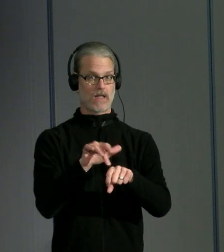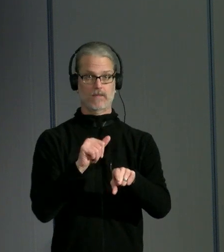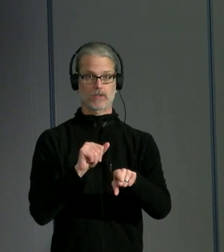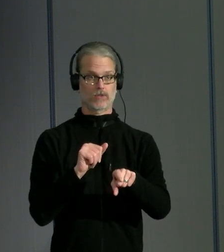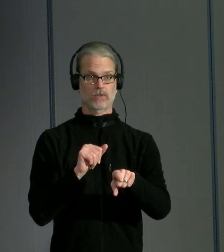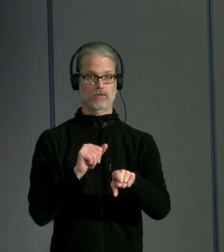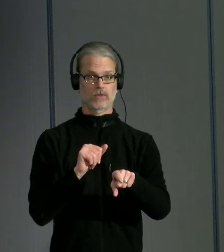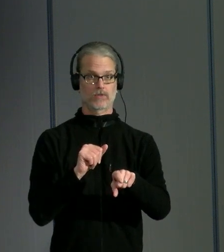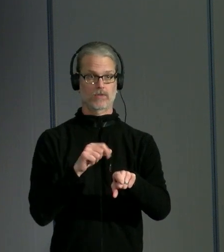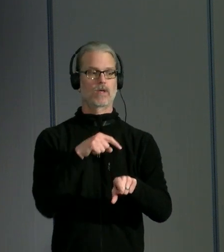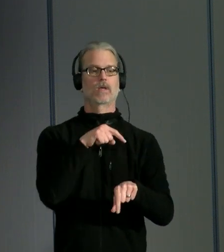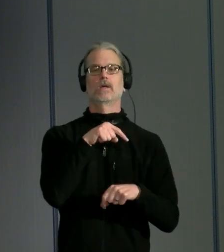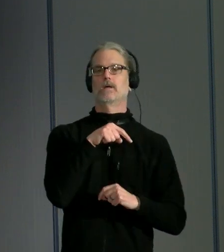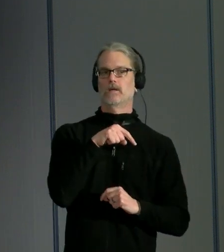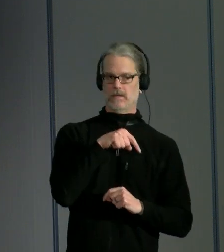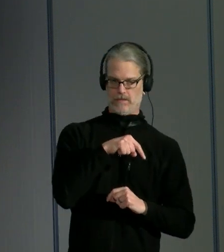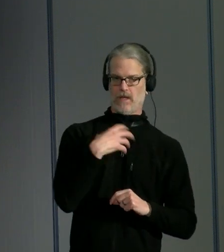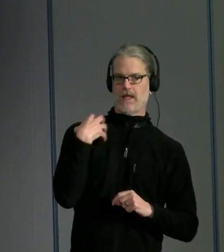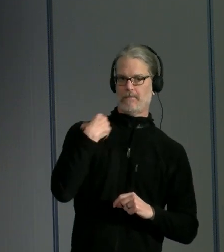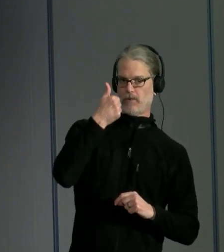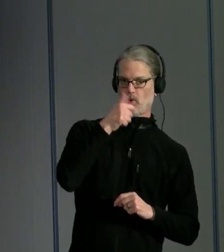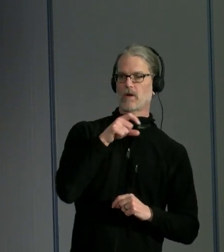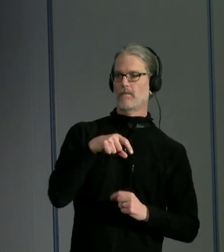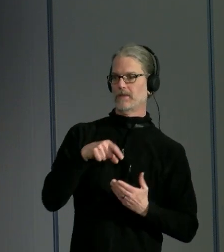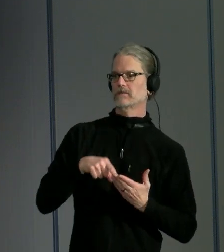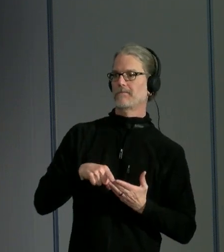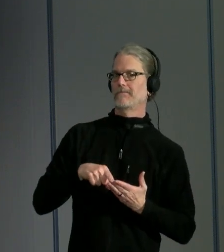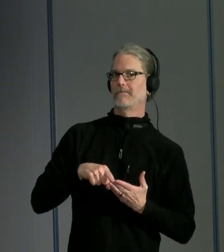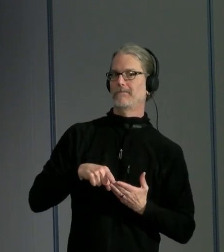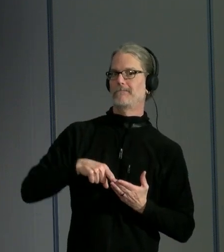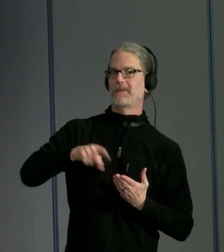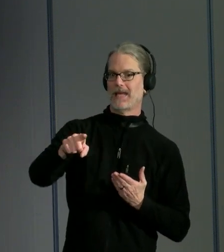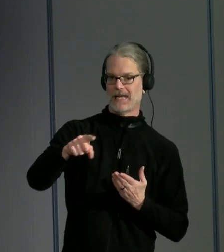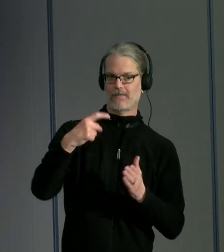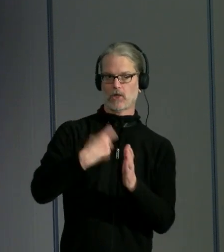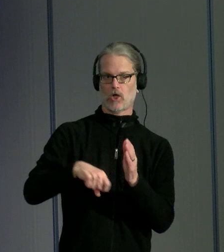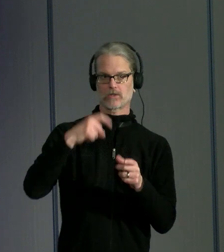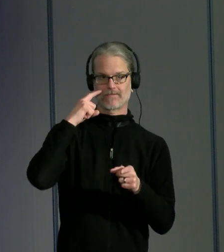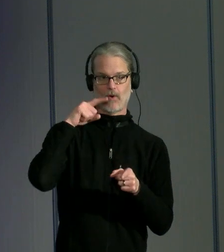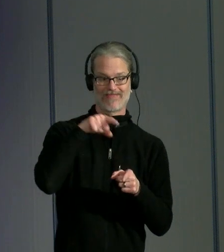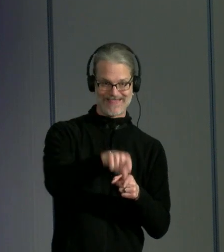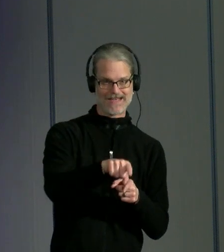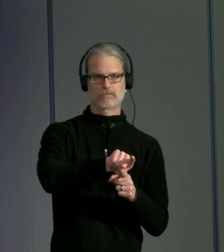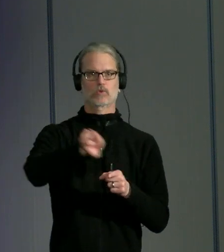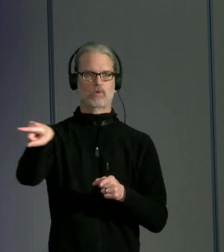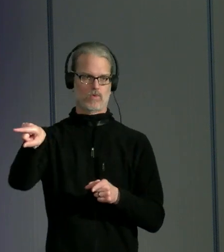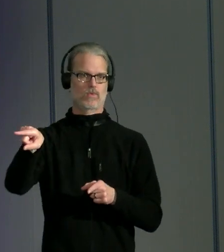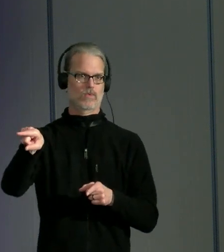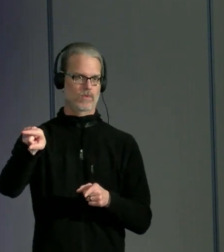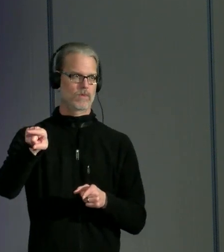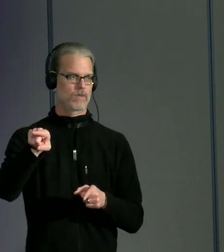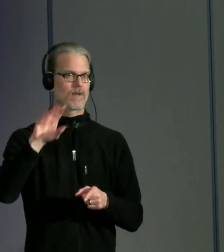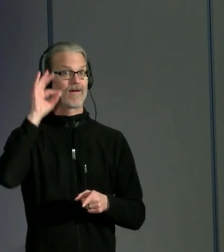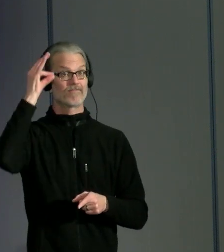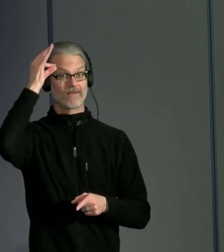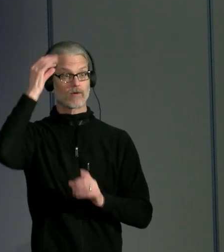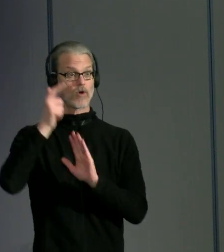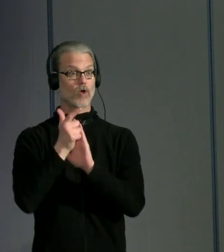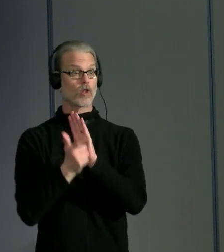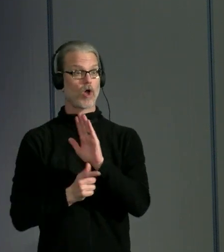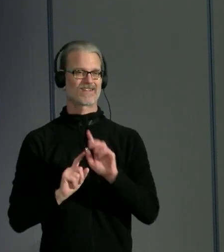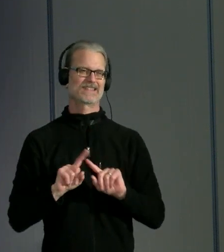the additional travel costs for that regular personal attendant. And federal law has a little bit of